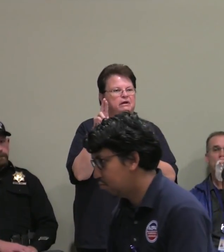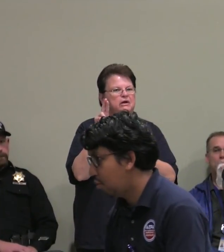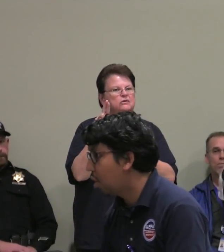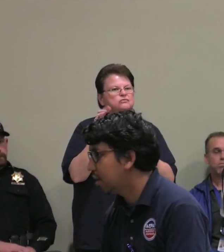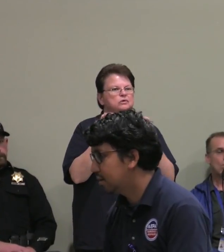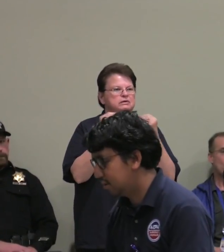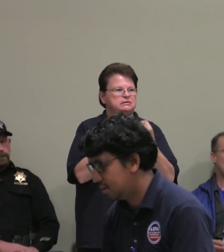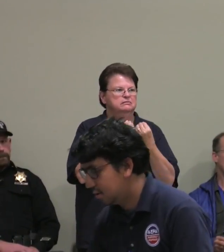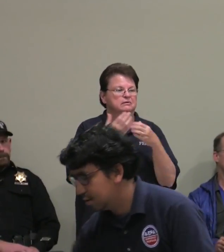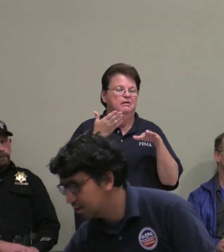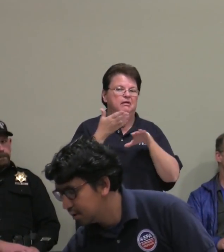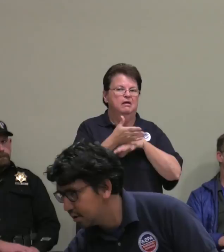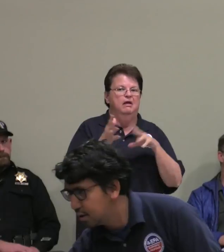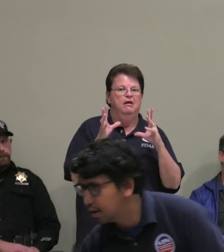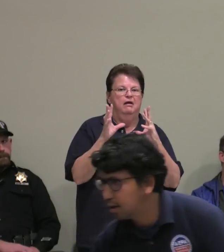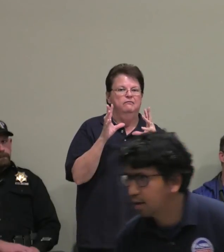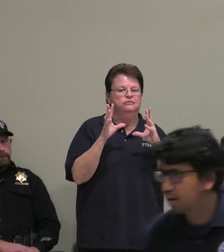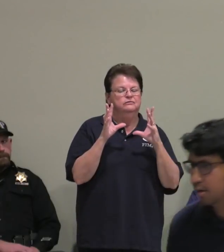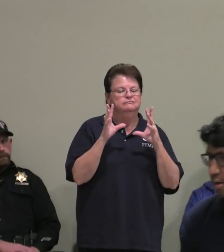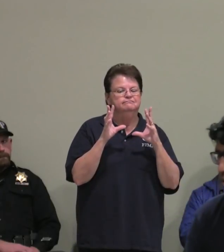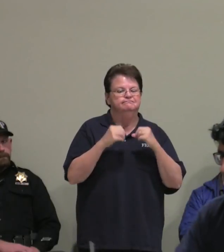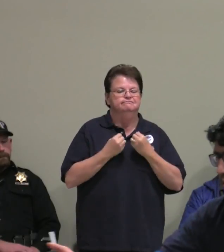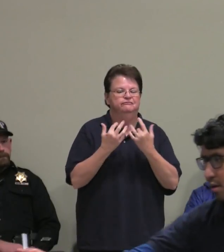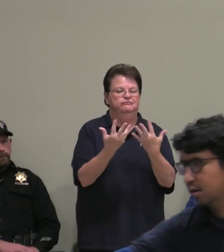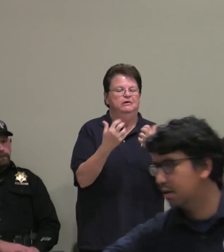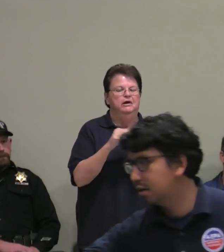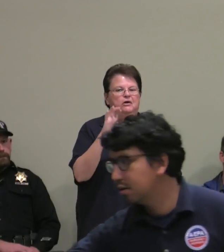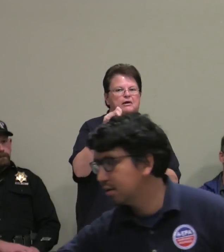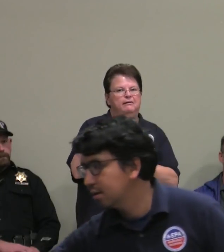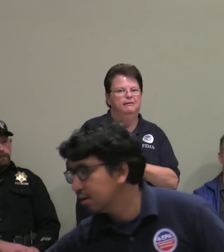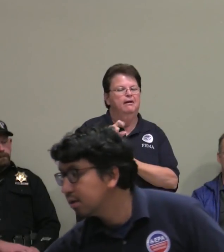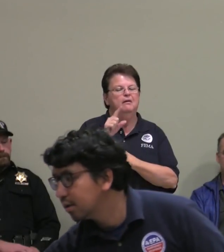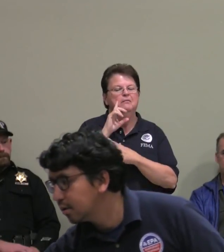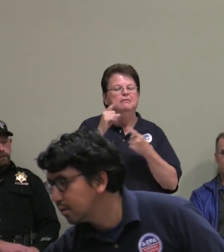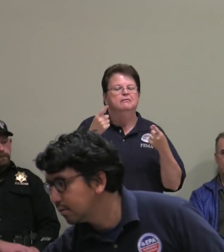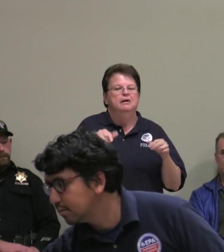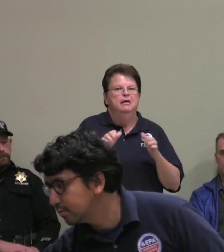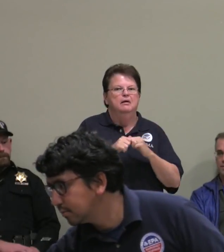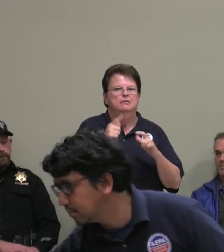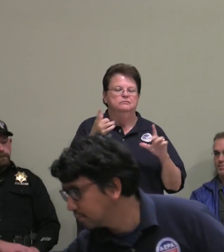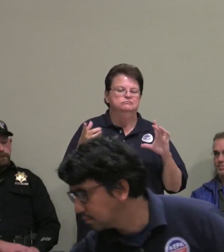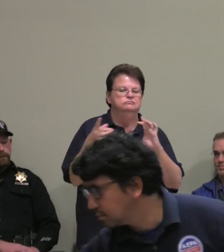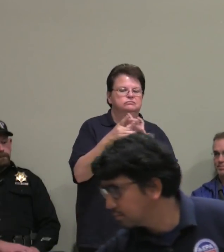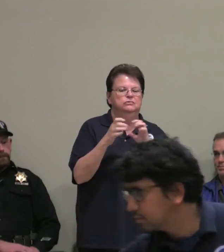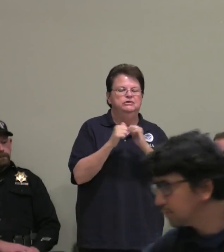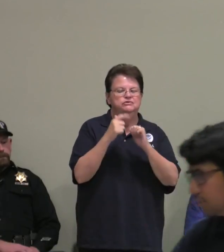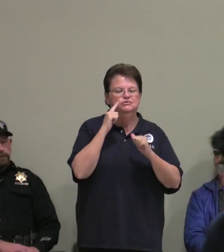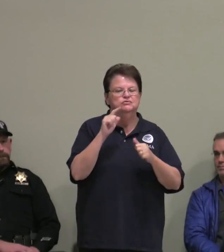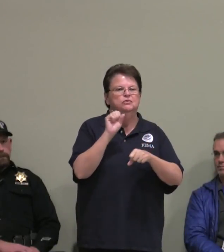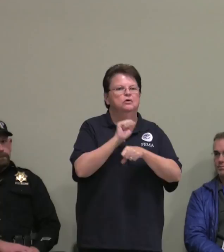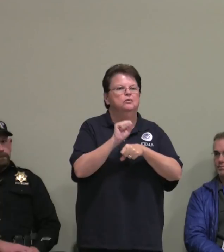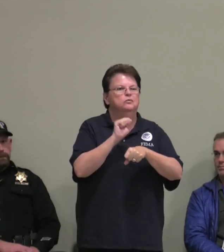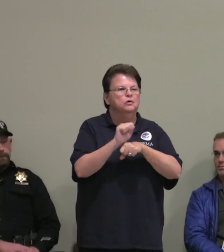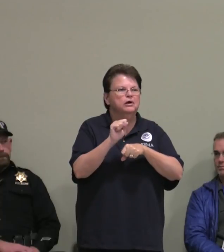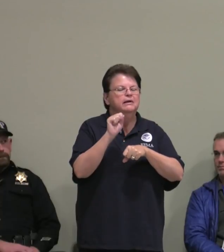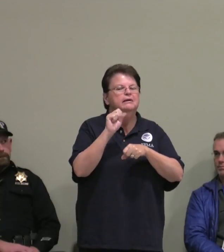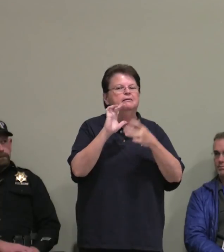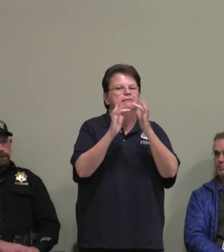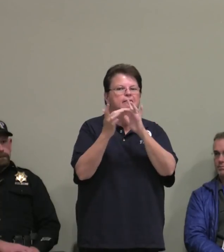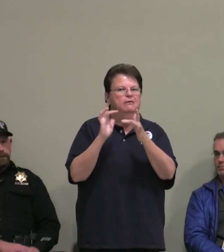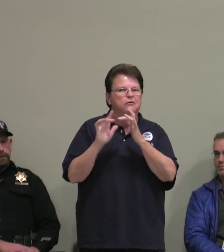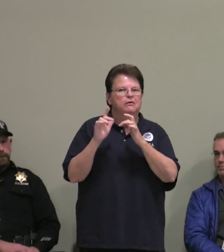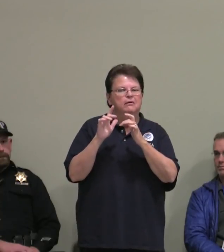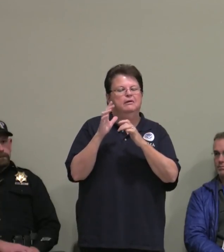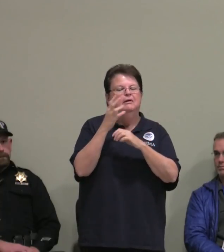Immediately following the campfire in Paradise, we worked to restore and maintain network operations as quickly and safely